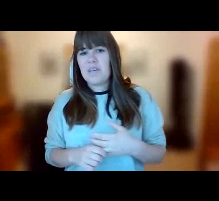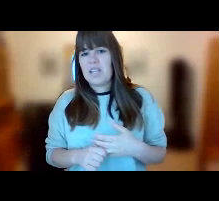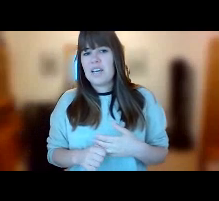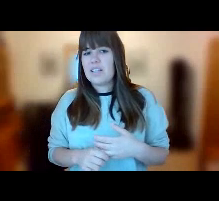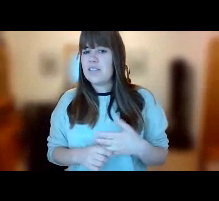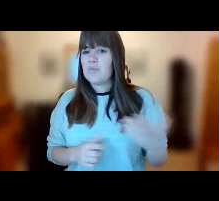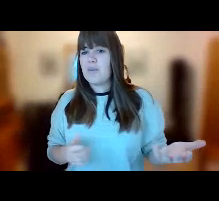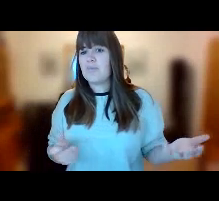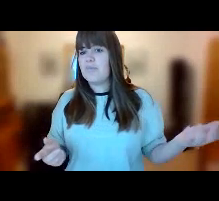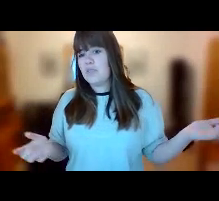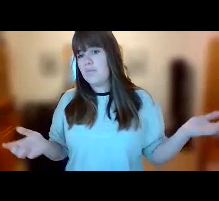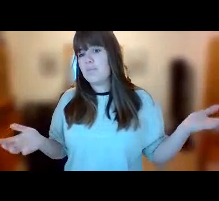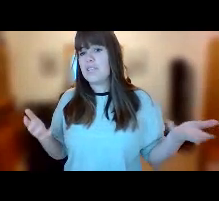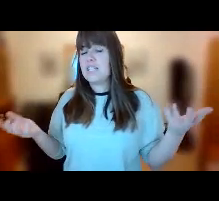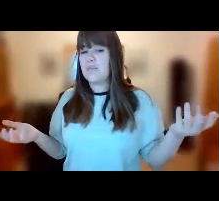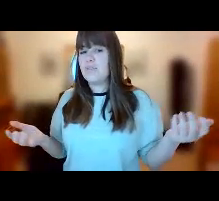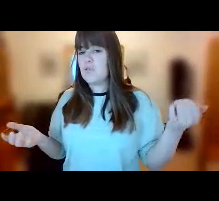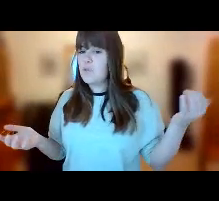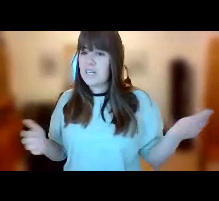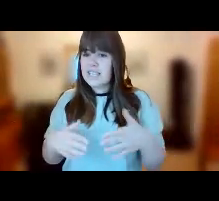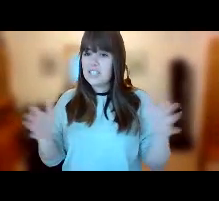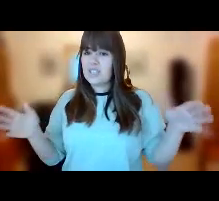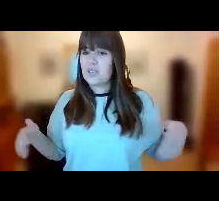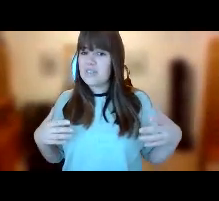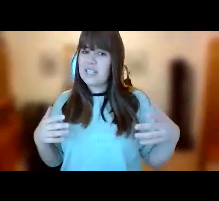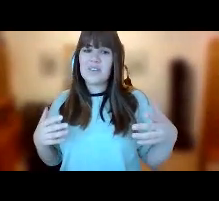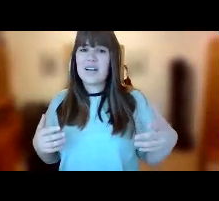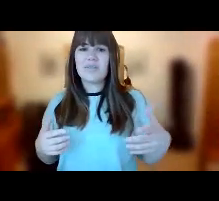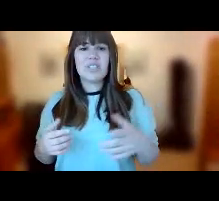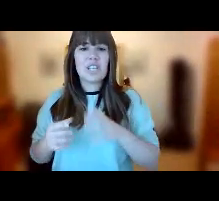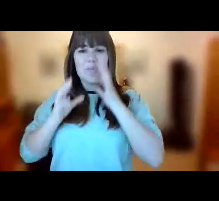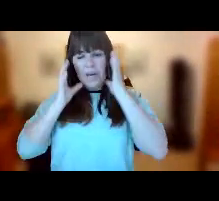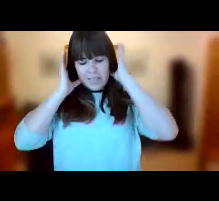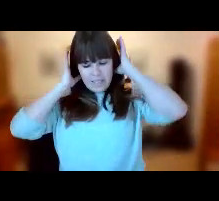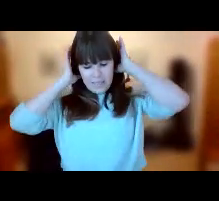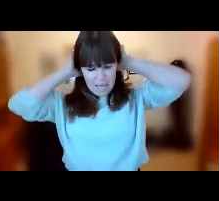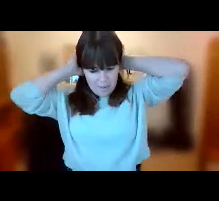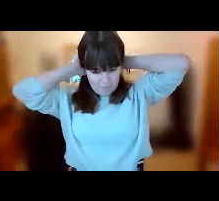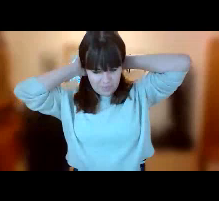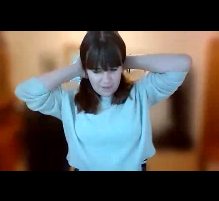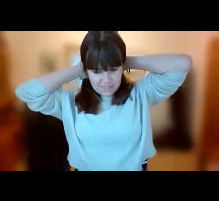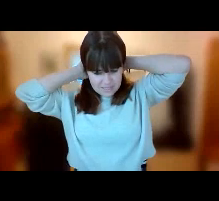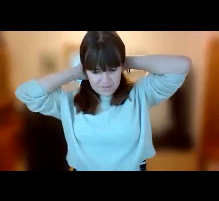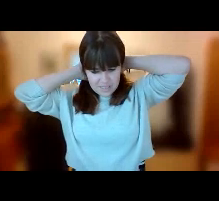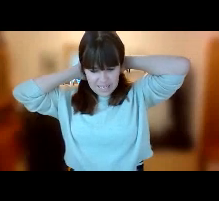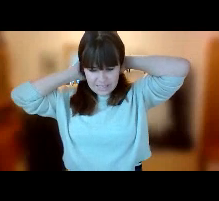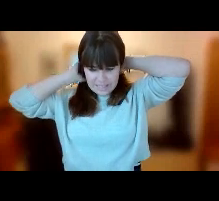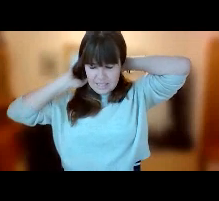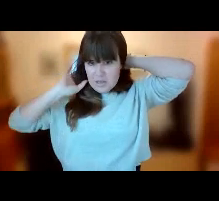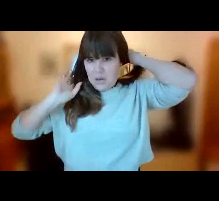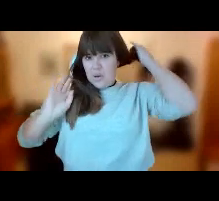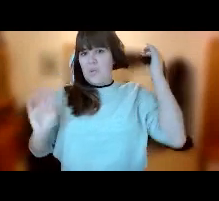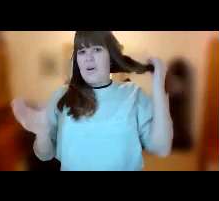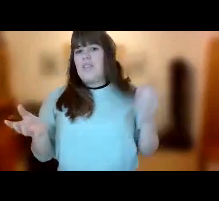anything maybe that might you consider within your organisation or that you've seen around you that you might think